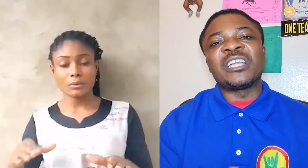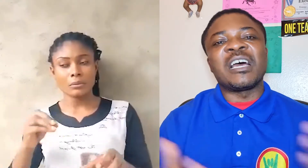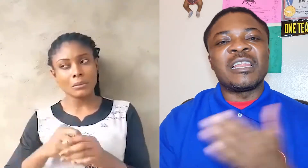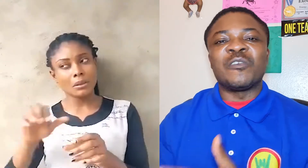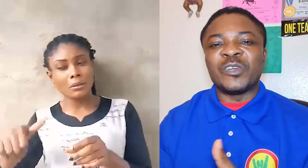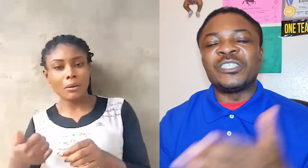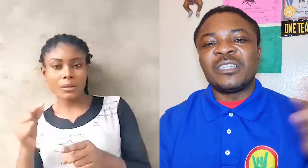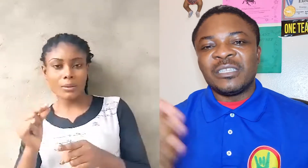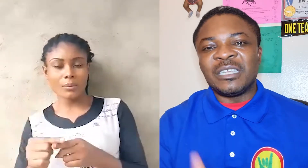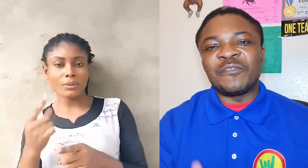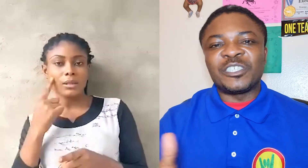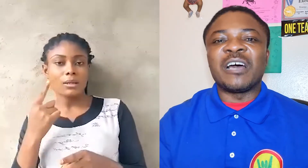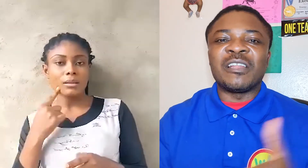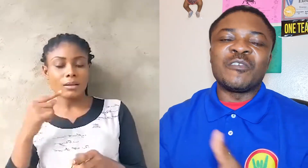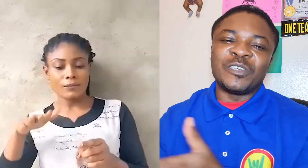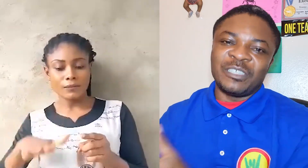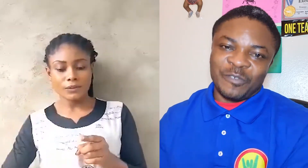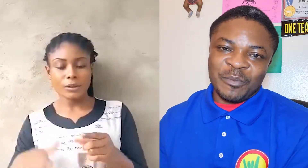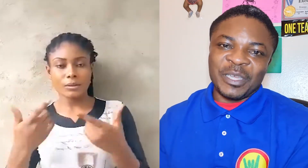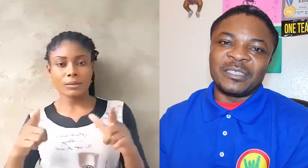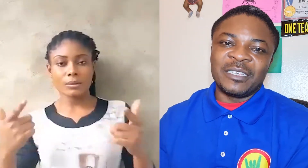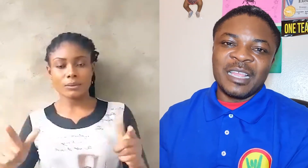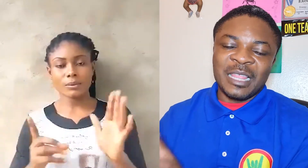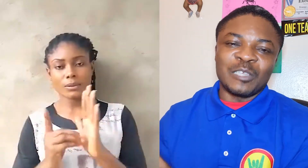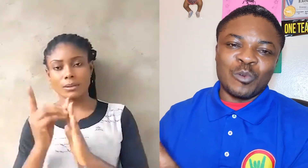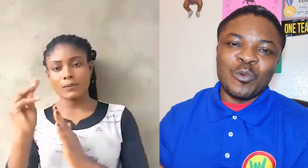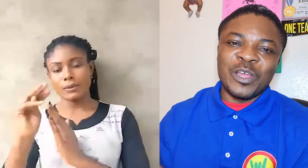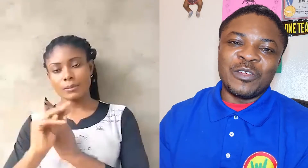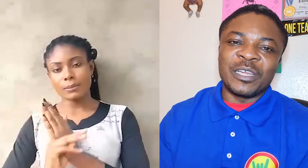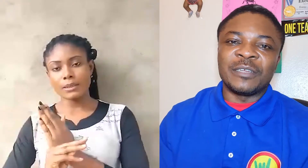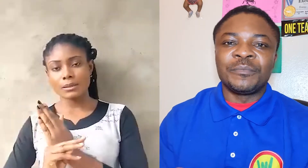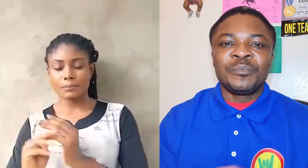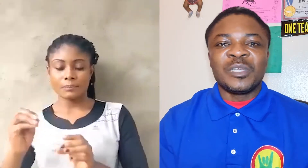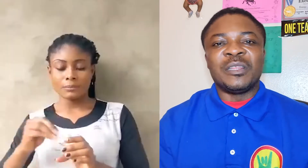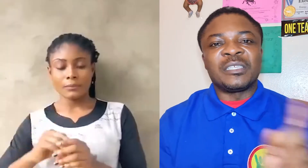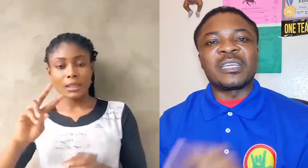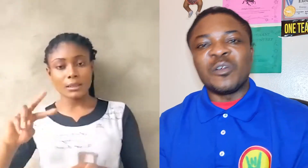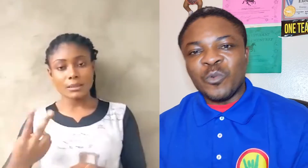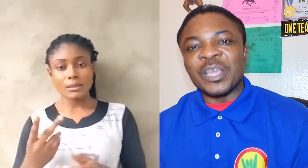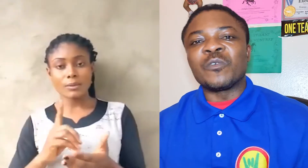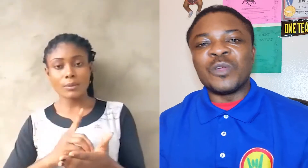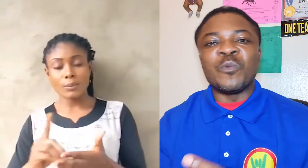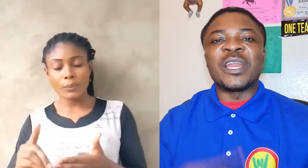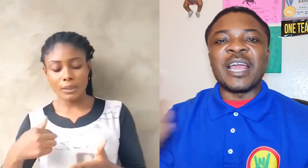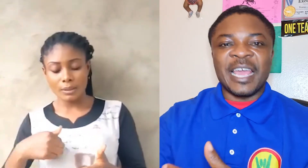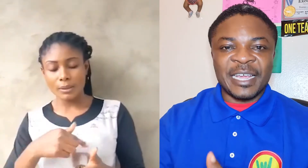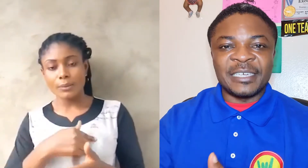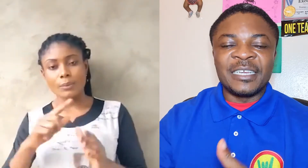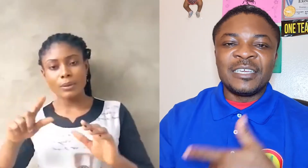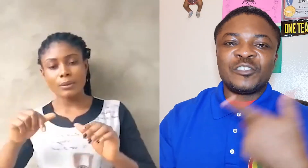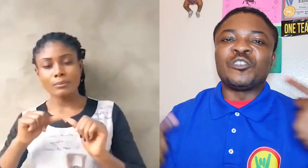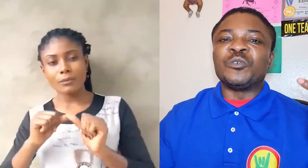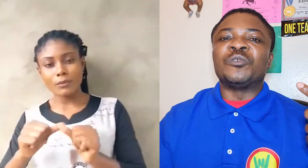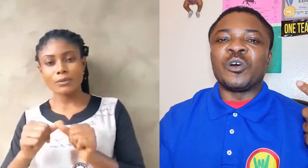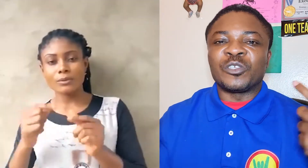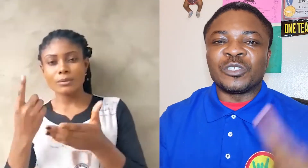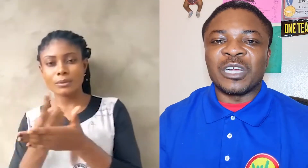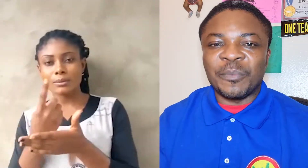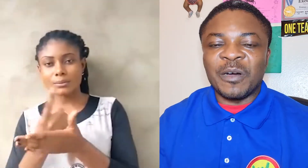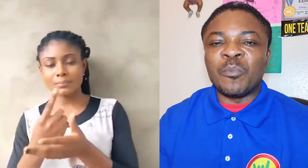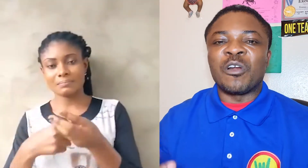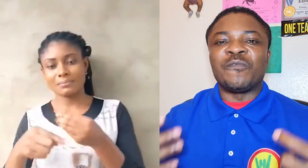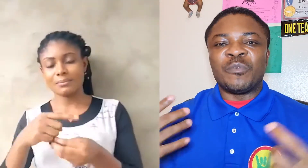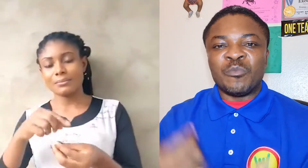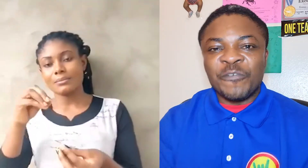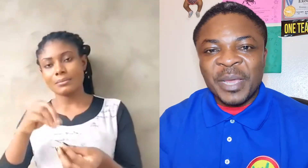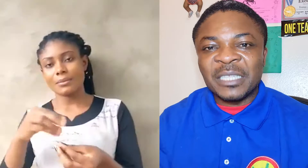words, deaf child language development. That's what we're looking at. In the second week, we went ahead to also talk